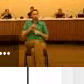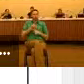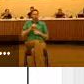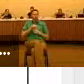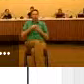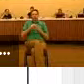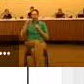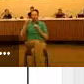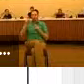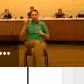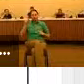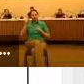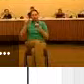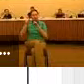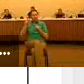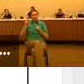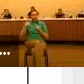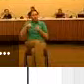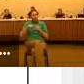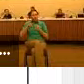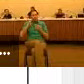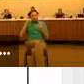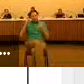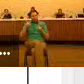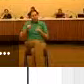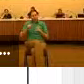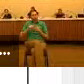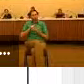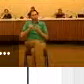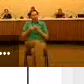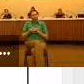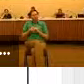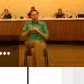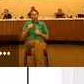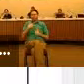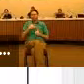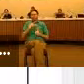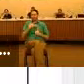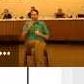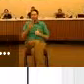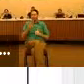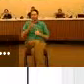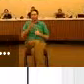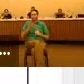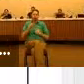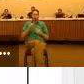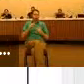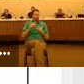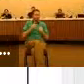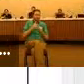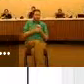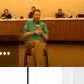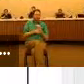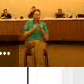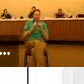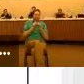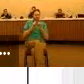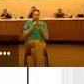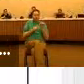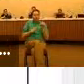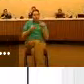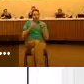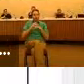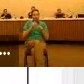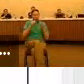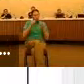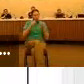does that transition occur? It's probably a little bit past where it leaves the road.